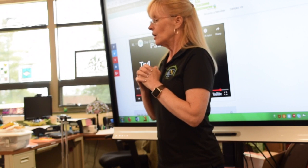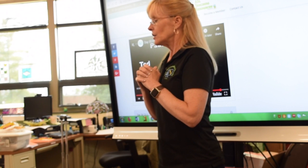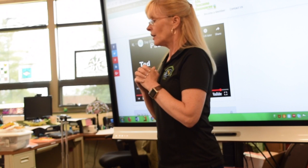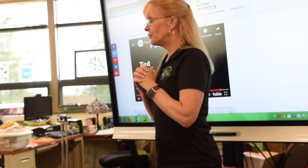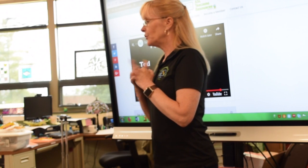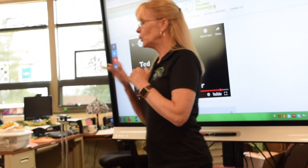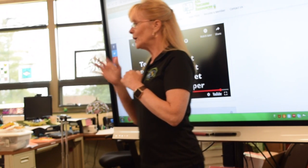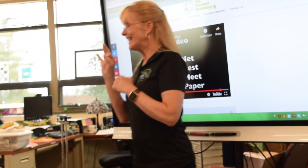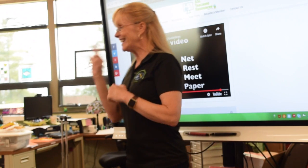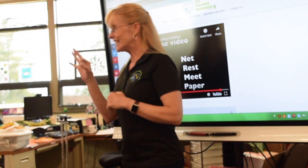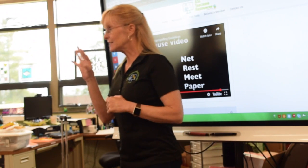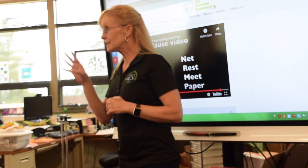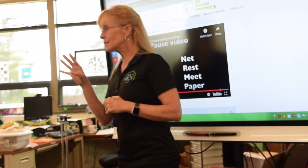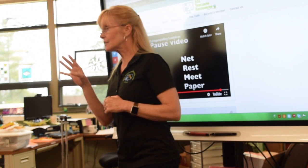A few hints